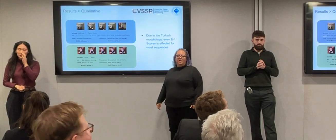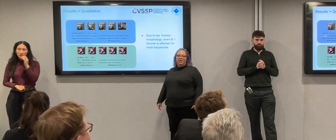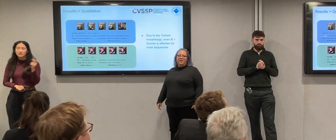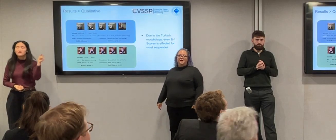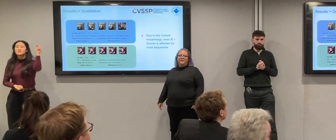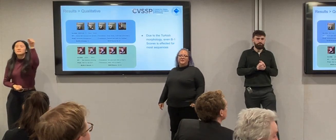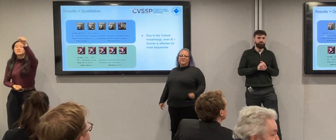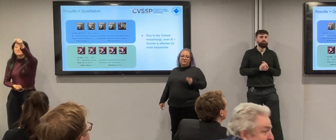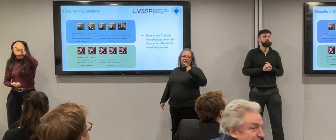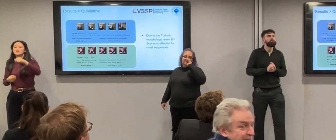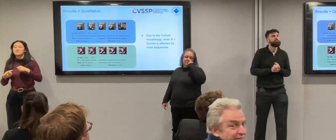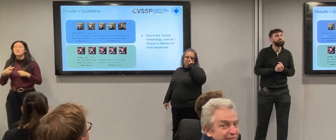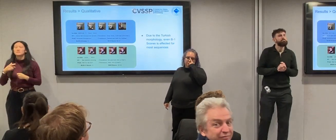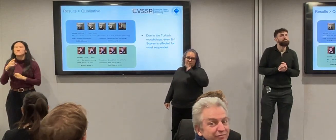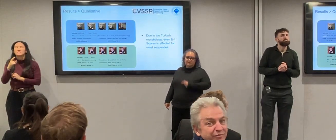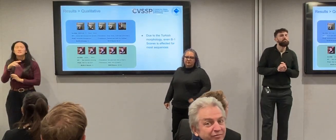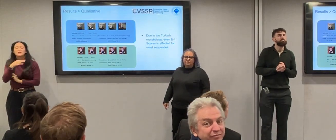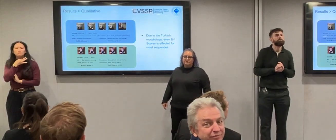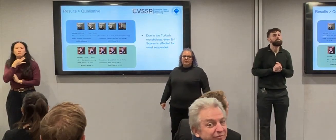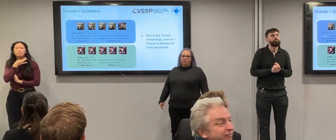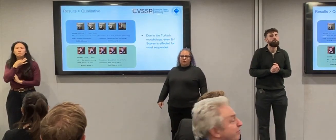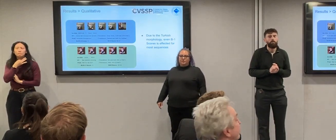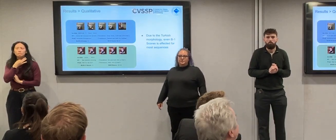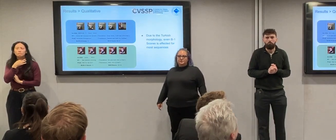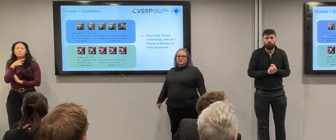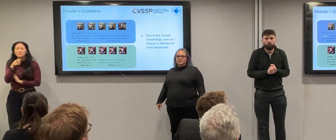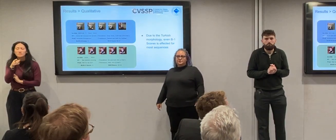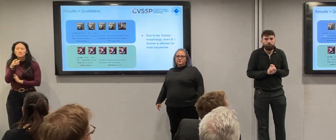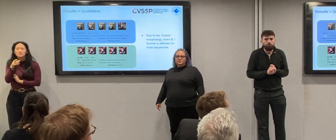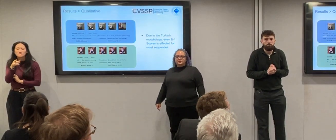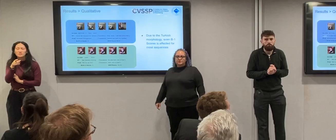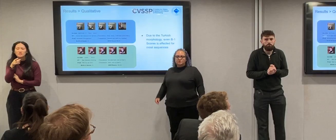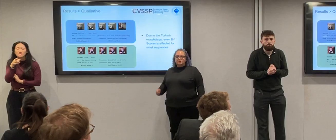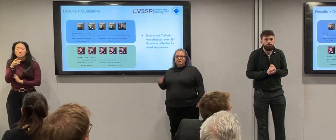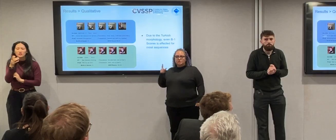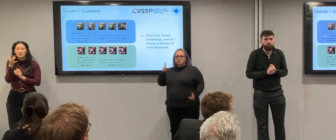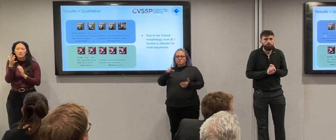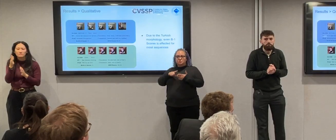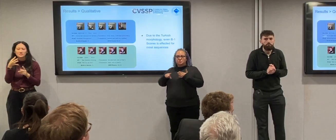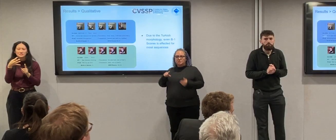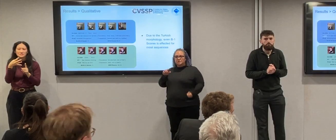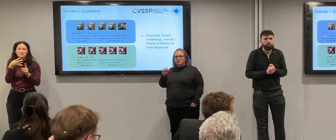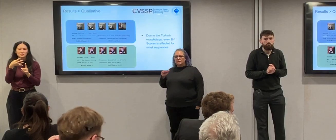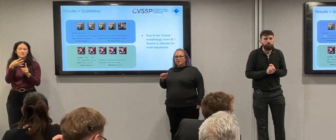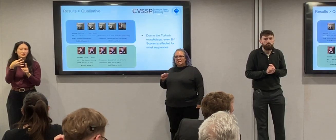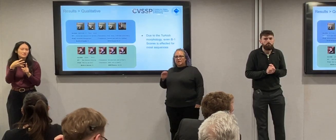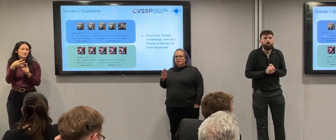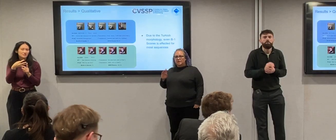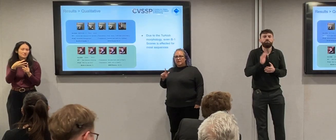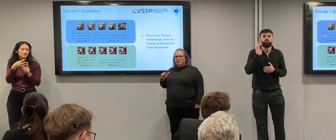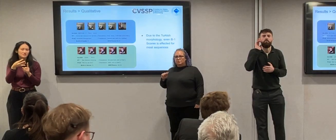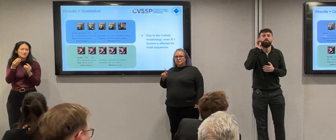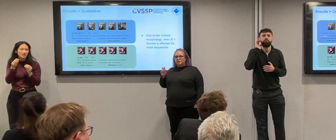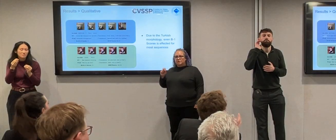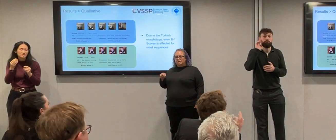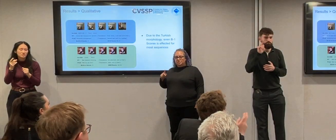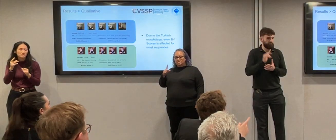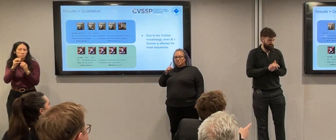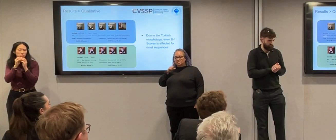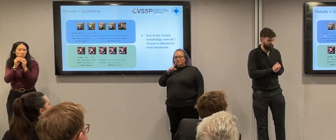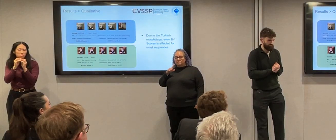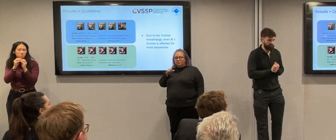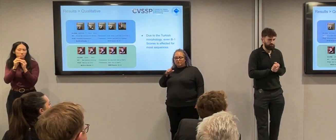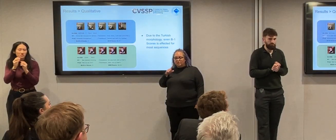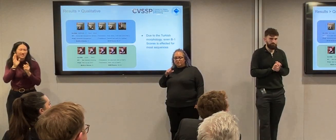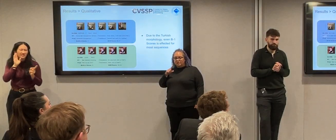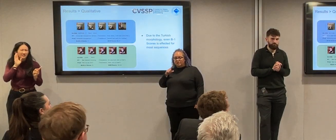you checked the ablation on how much the alignment helps your translation? Sorry?